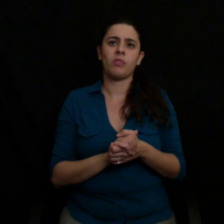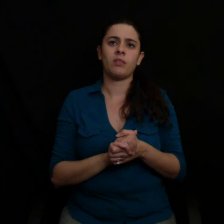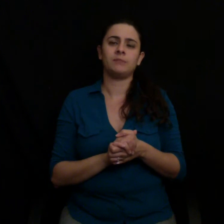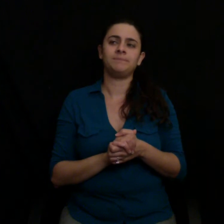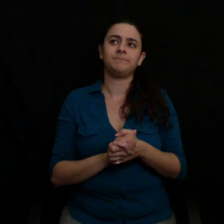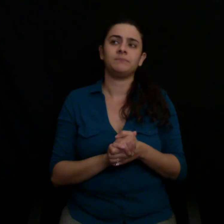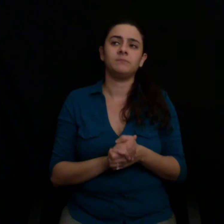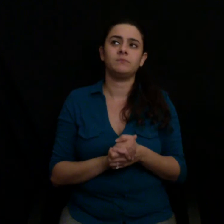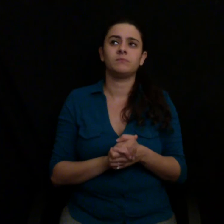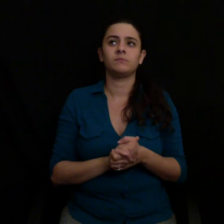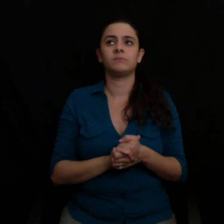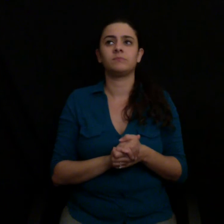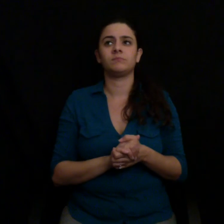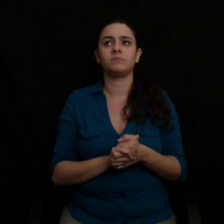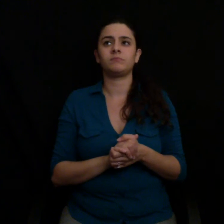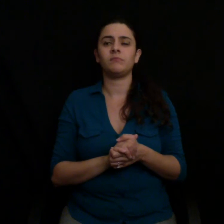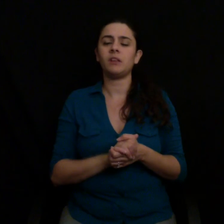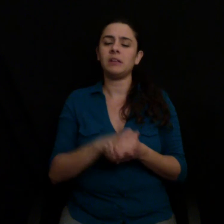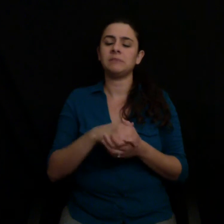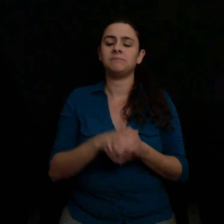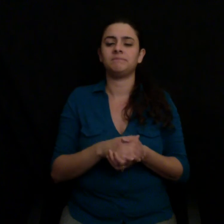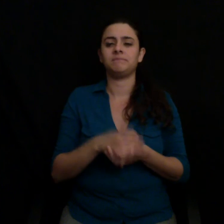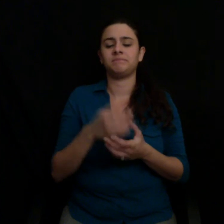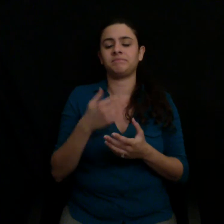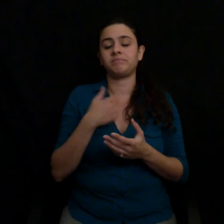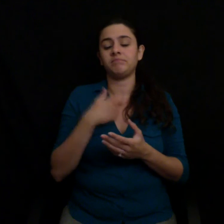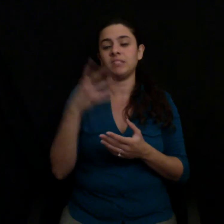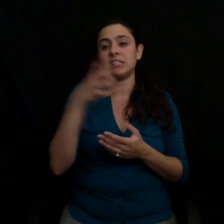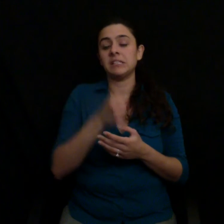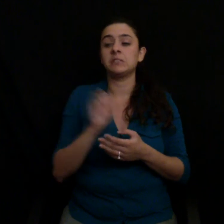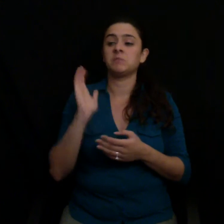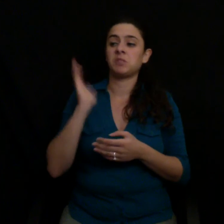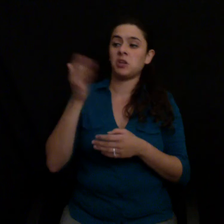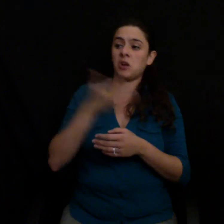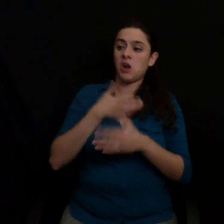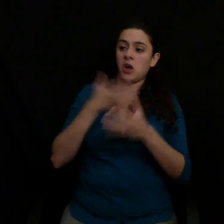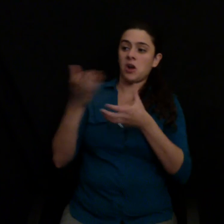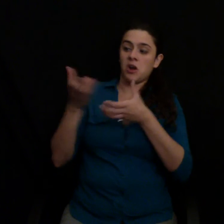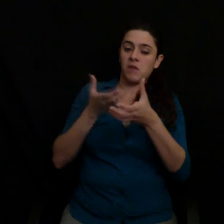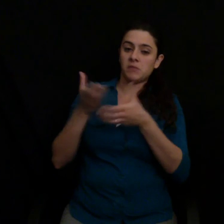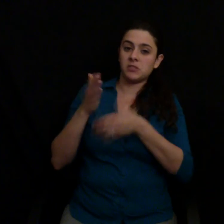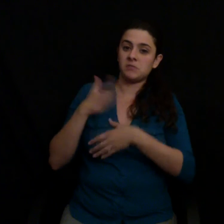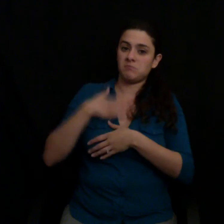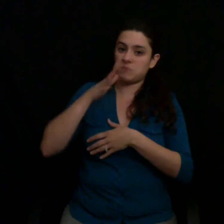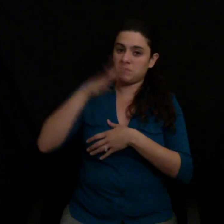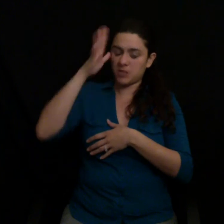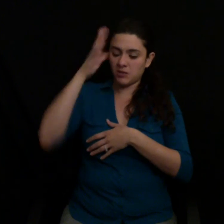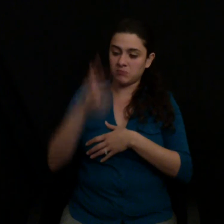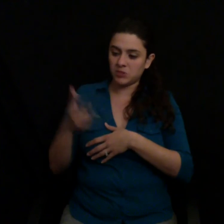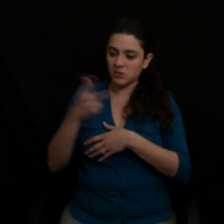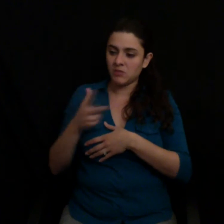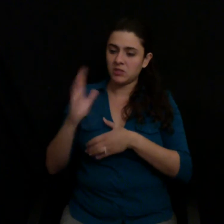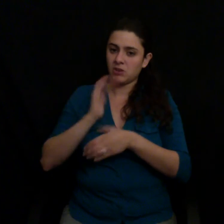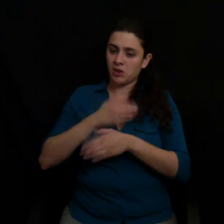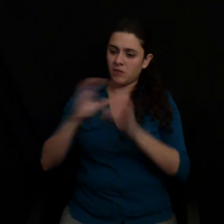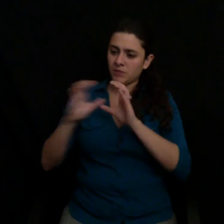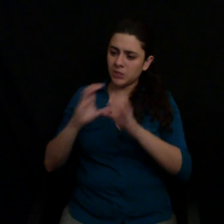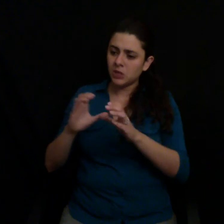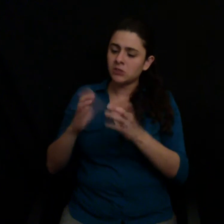It ended on a pretty good note, or my conversation with my parents. Because I know they care about me and they're just worried